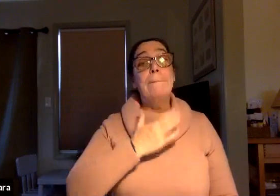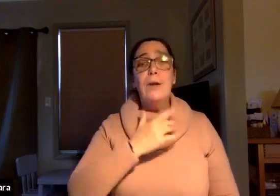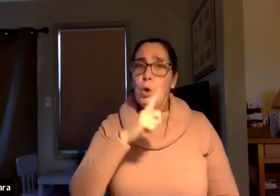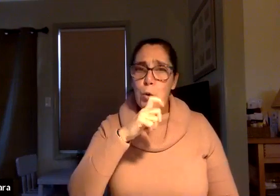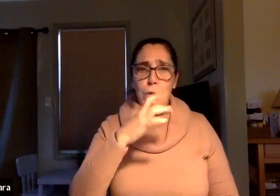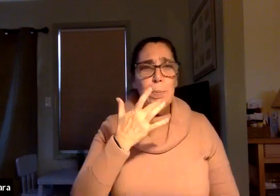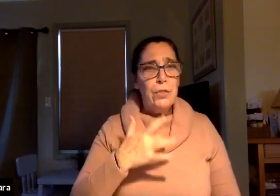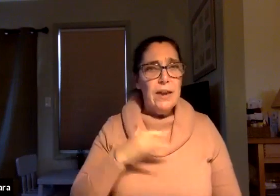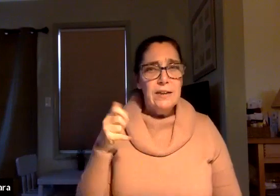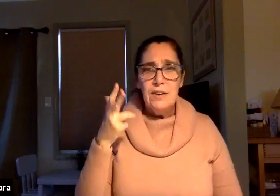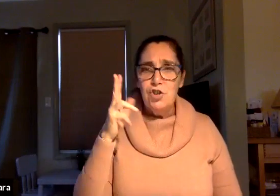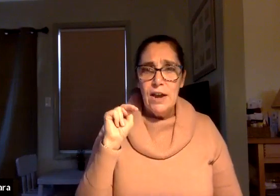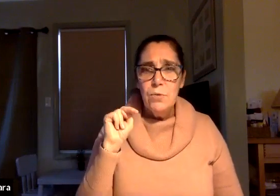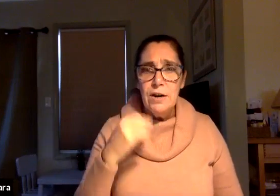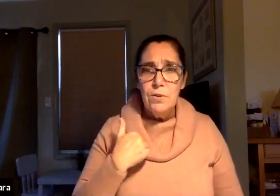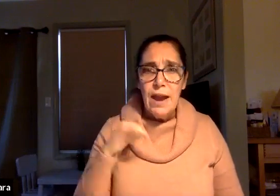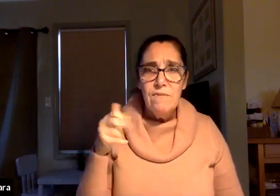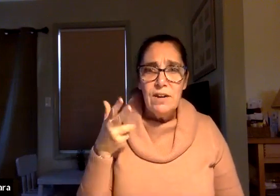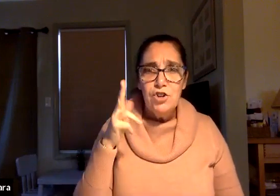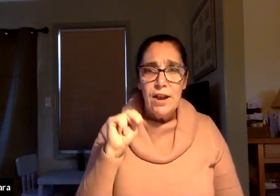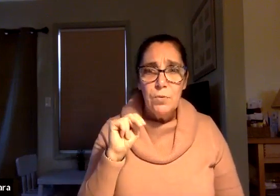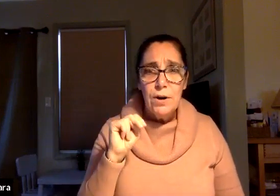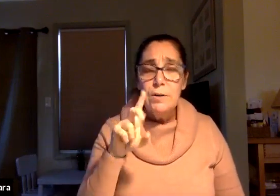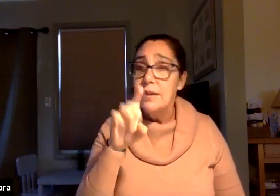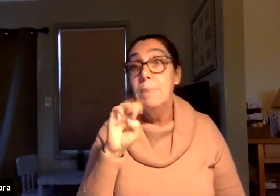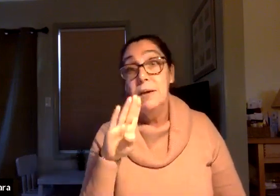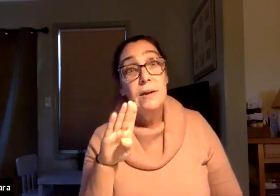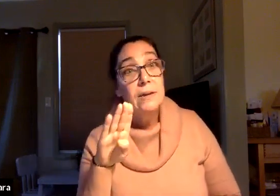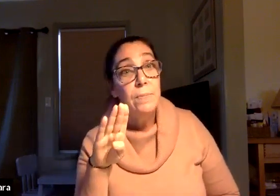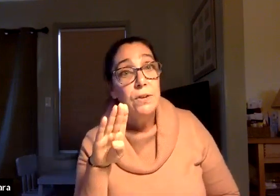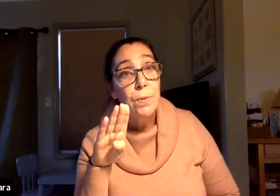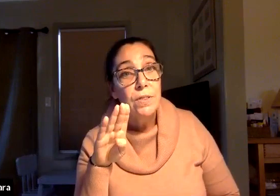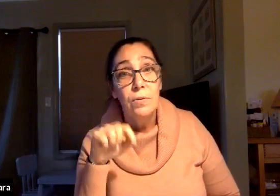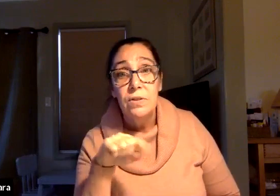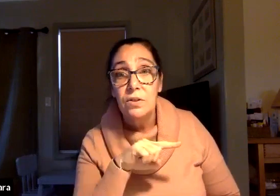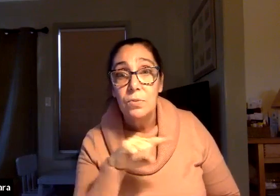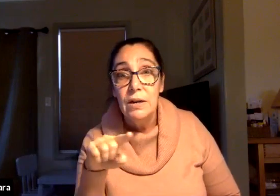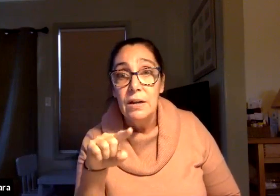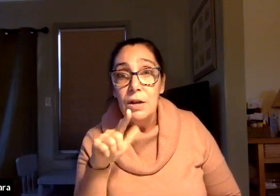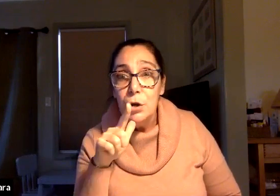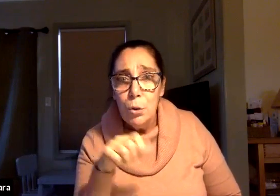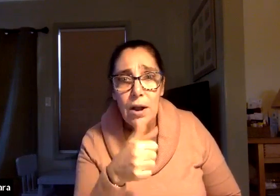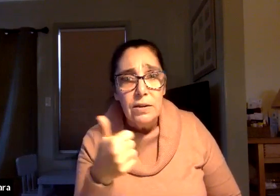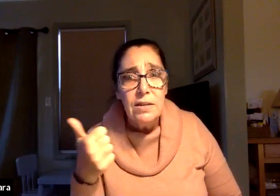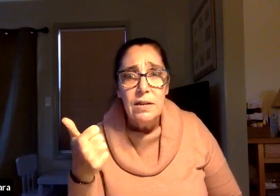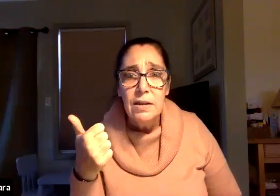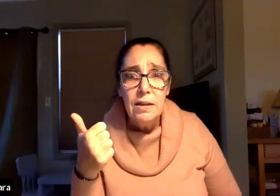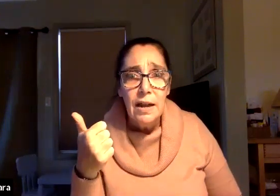Happy, whose birthday is in January? Do we have any January? Debbie. Debbie's birthday was this week. Who else?